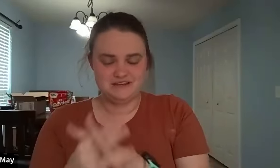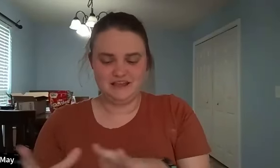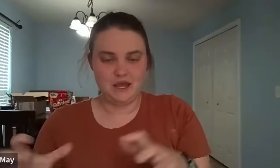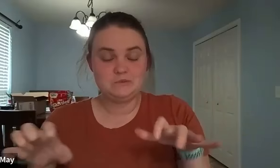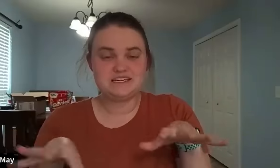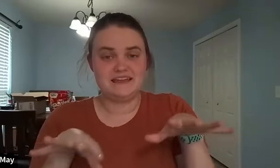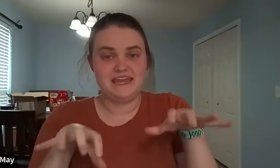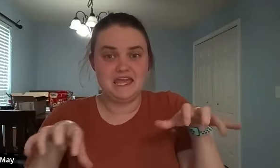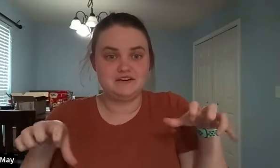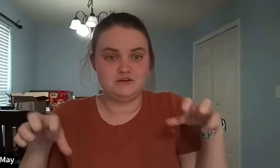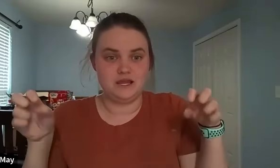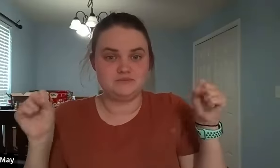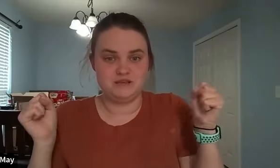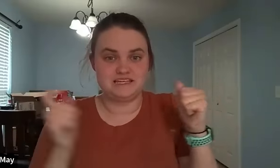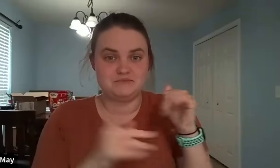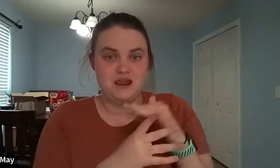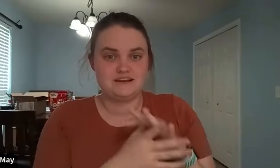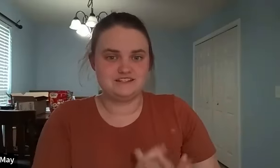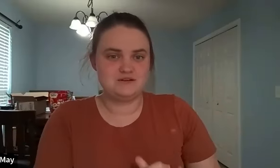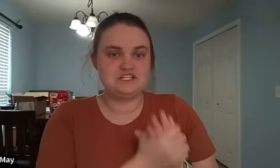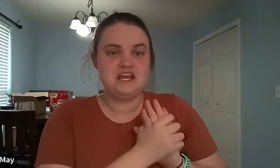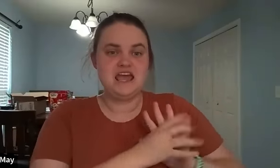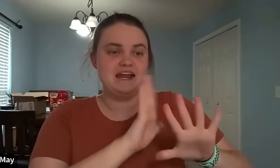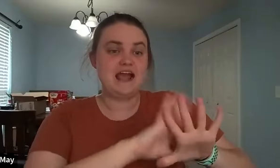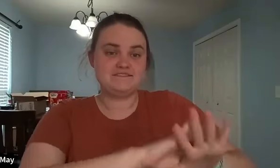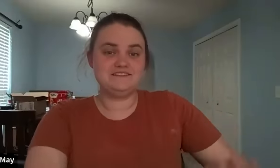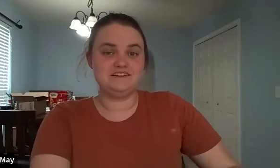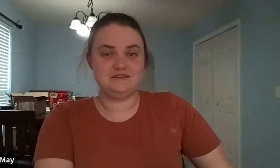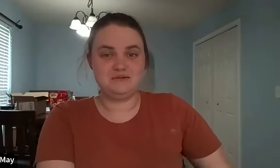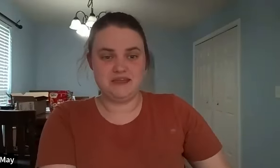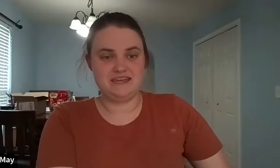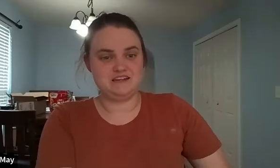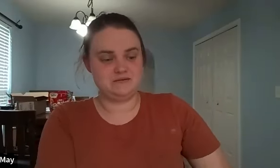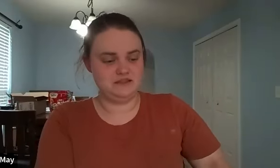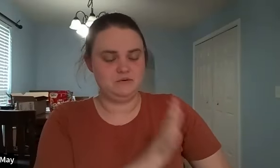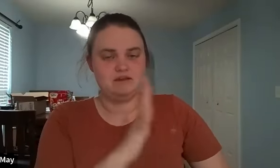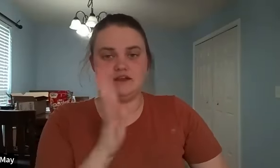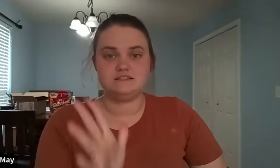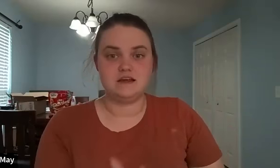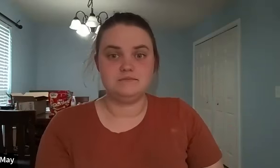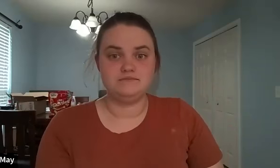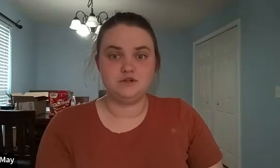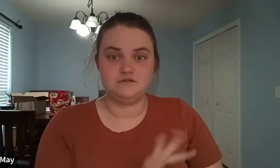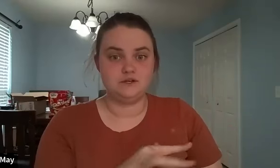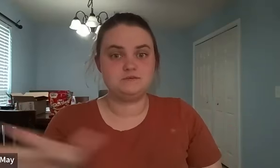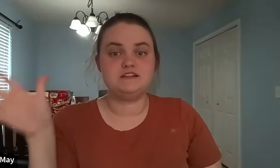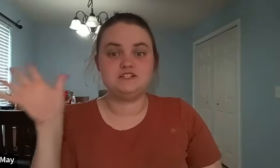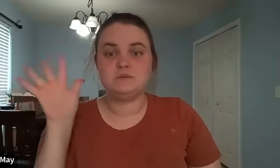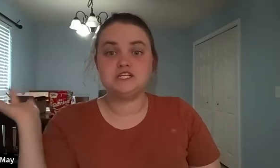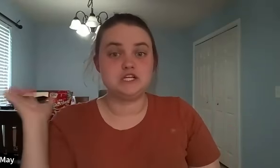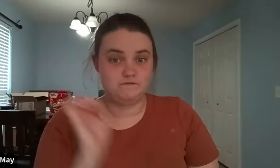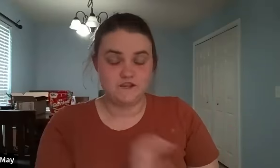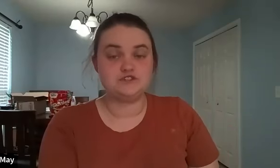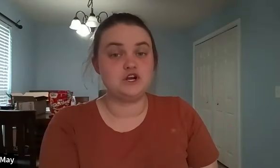like, I'd almost get like hand cramps because I practiced so much, and I'd have to literally put my hand down and be like, we have got to stop. Your fingers swelling too much. Your fingers are